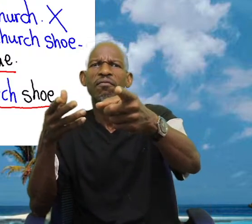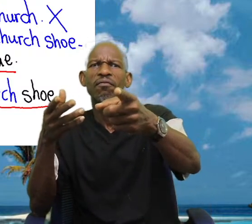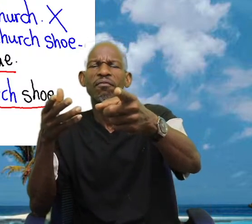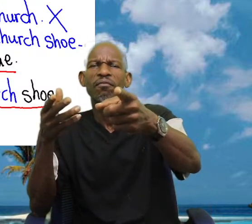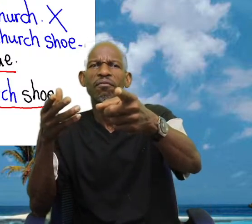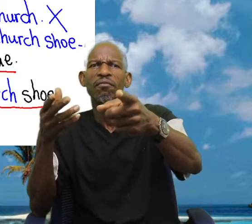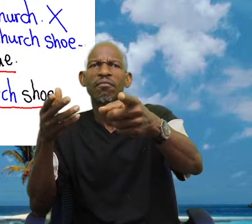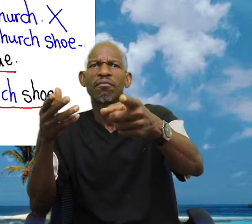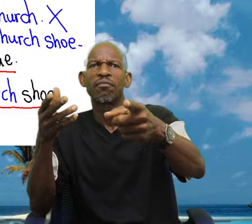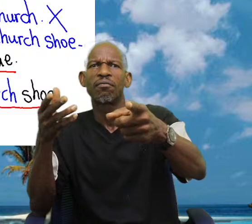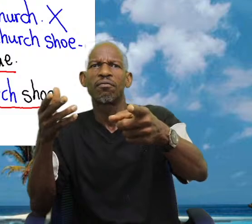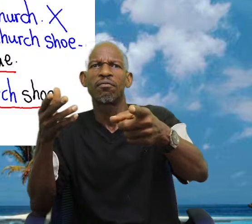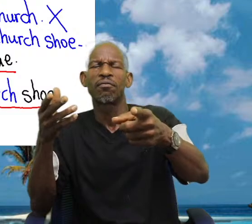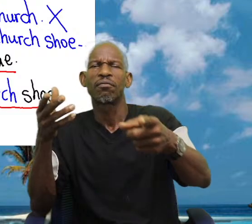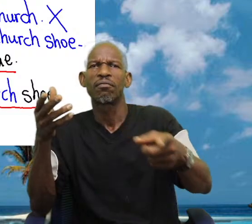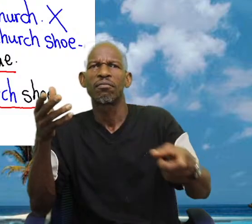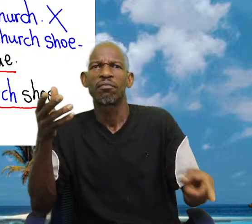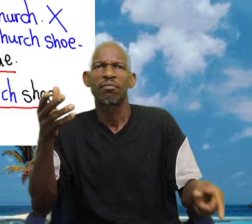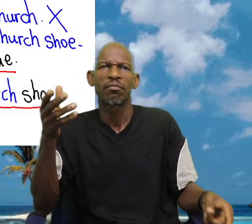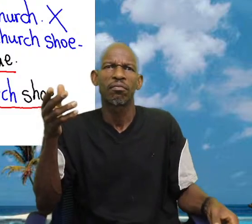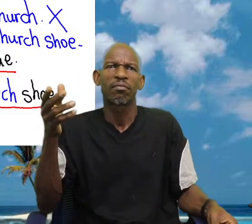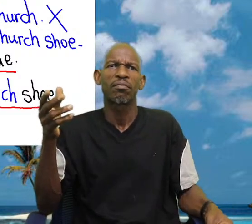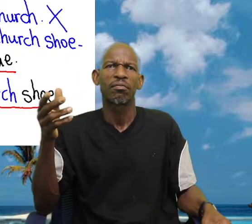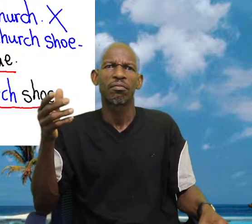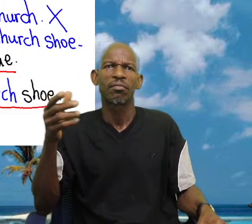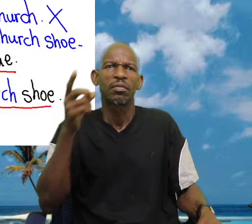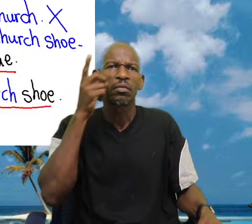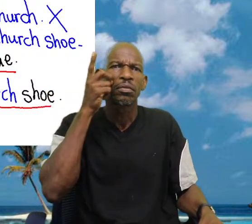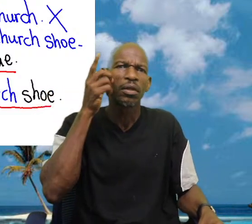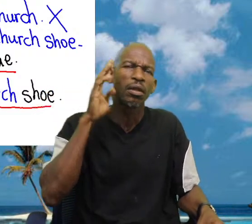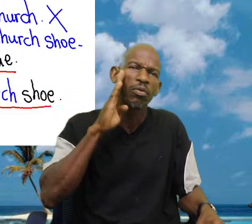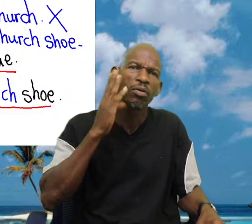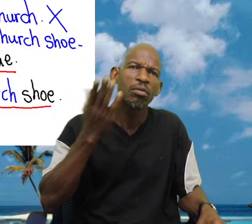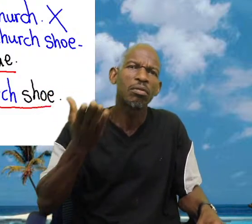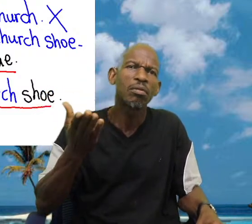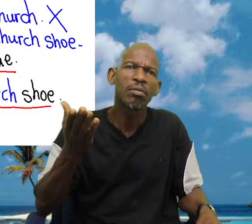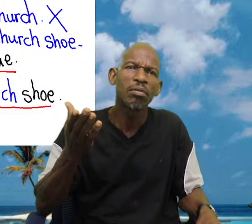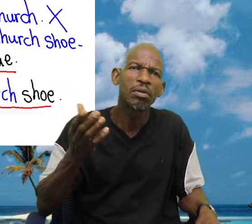Anybody have a question for me? Donna, any questions?